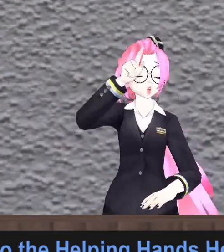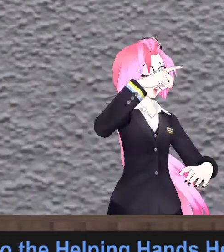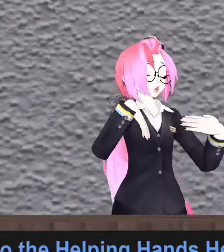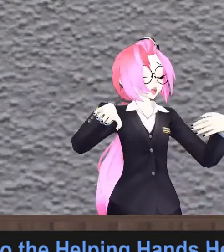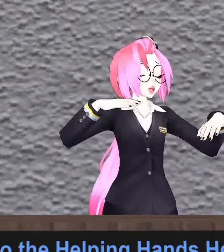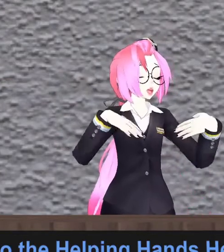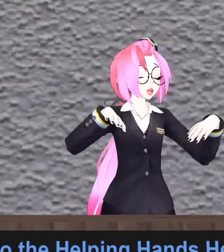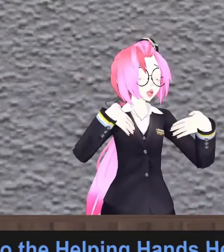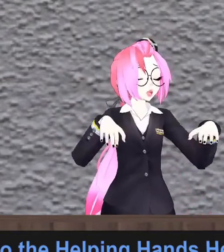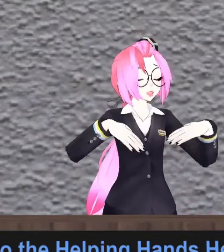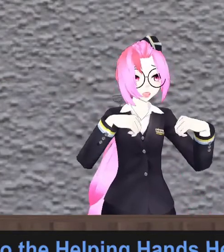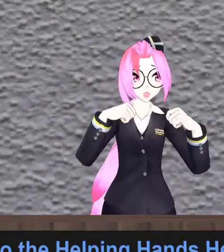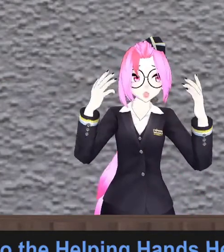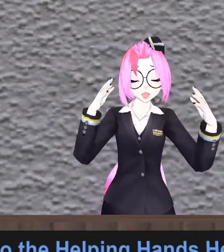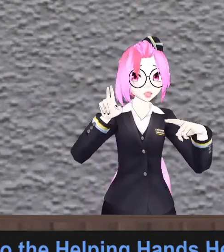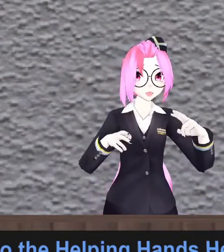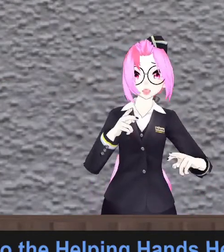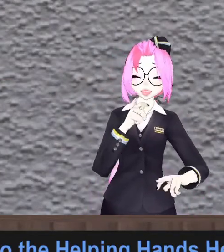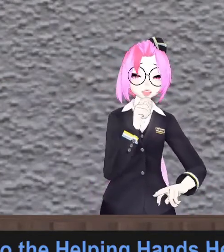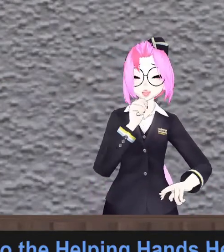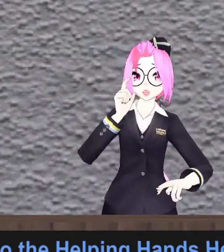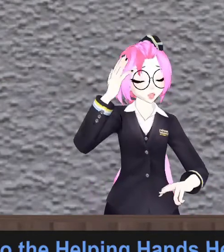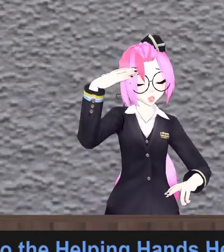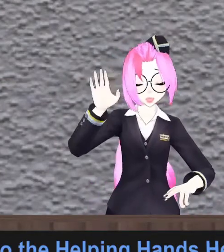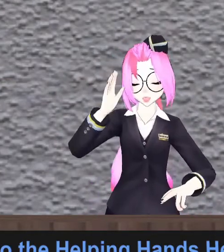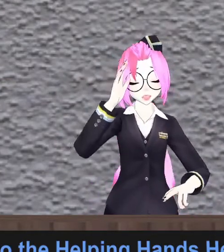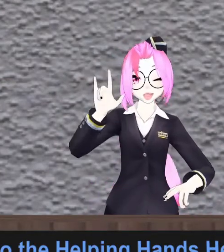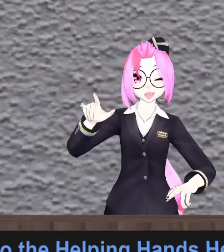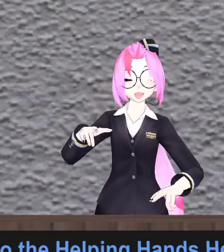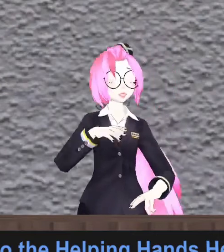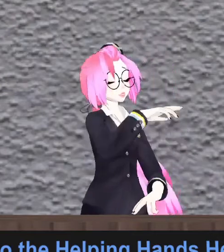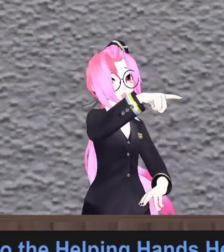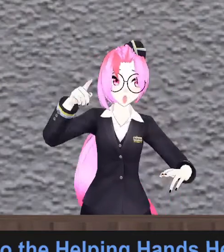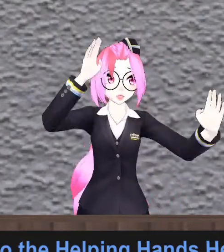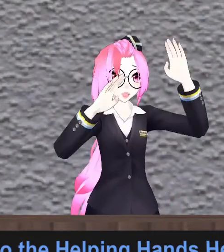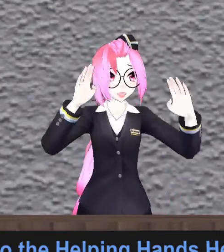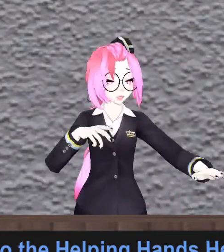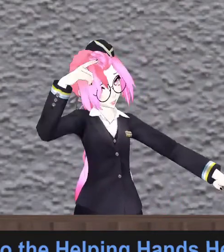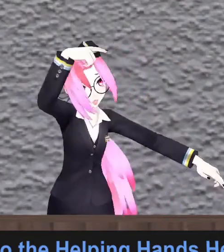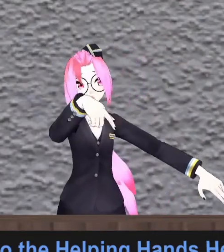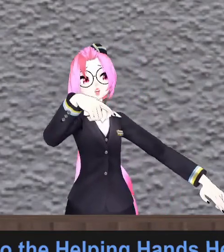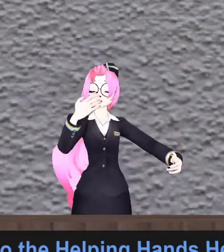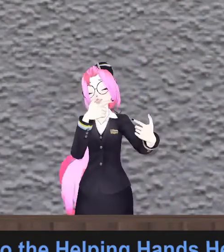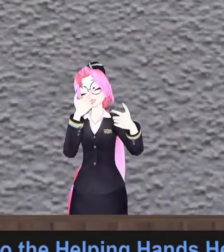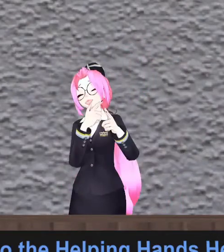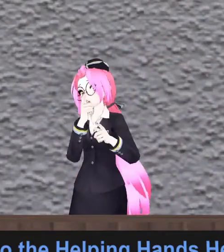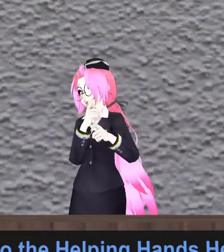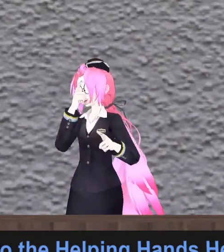You. Wow, that's a lot of people who don't know what classifiers is. You're all in trouble. Come up here. I'm kidding.